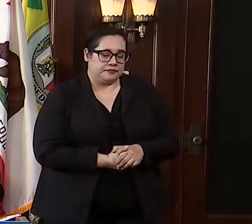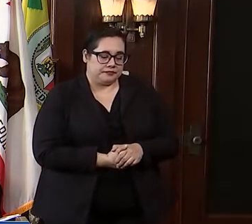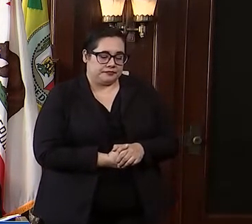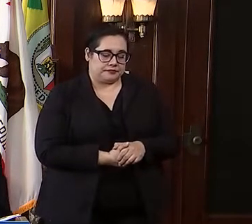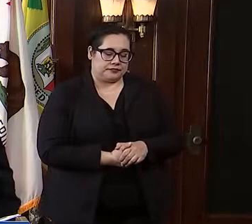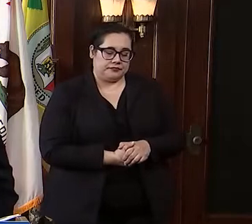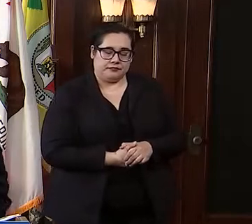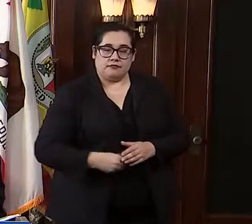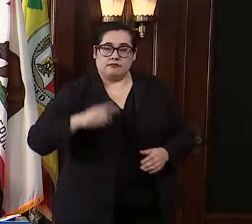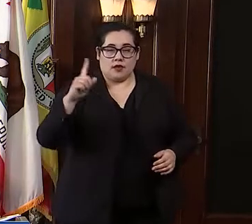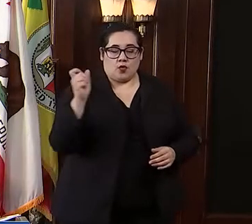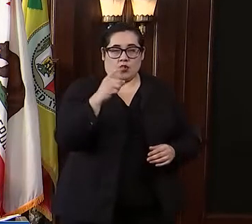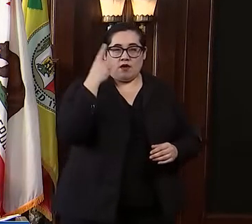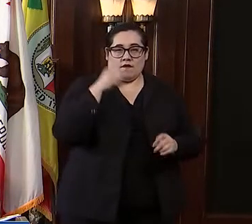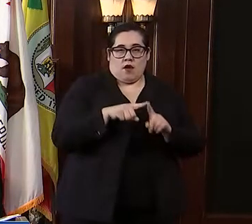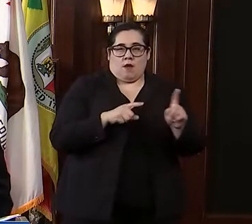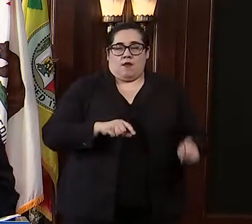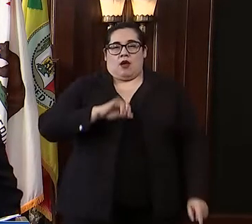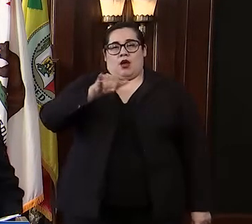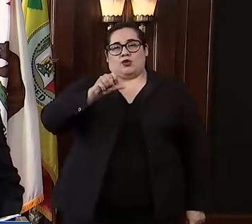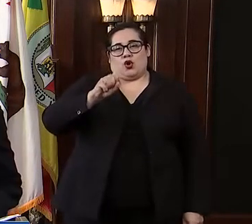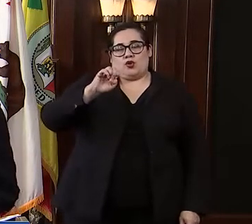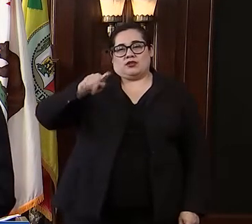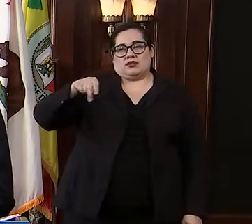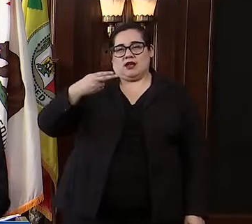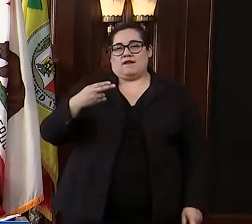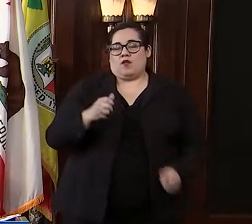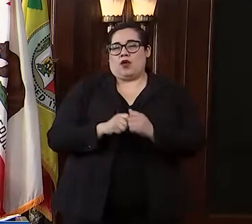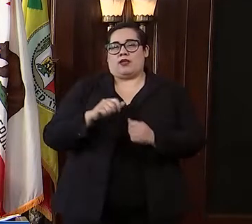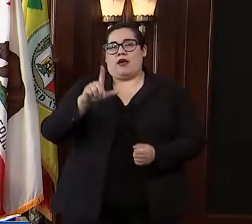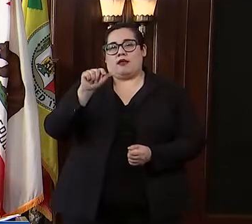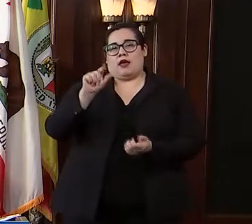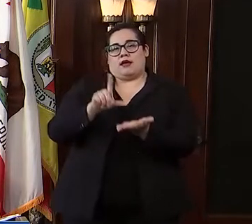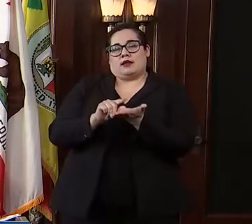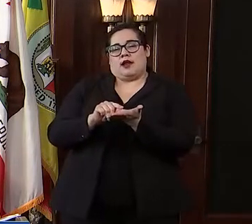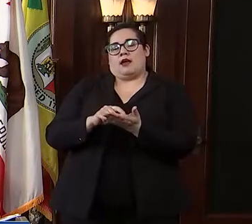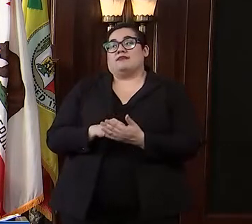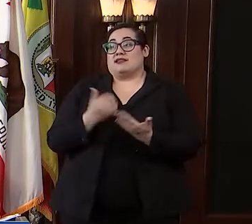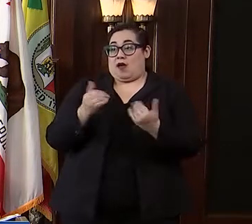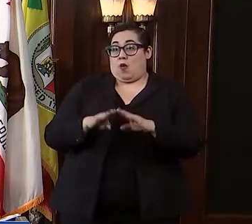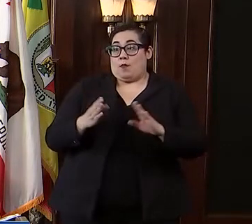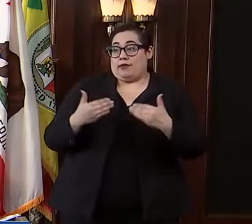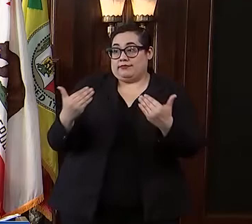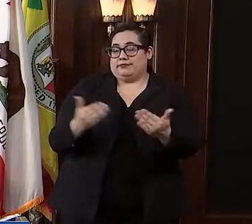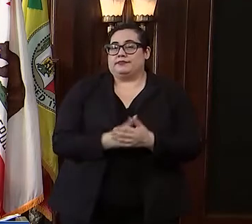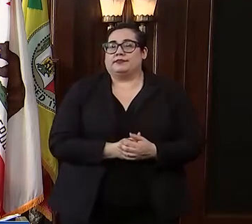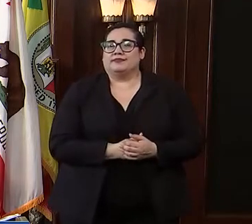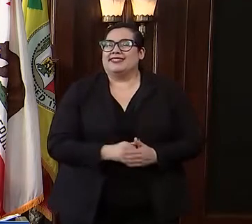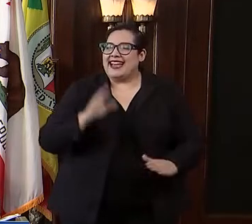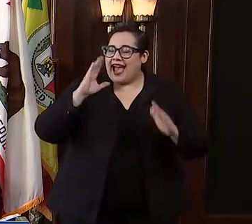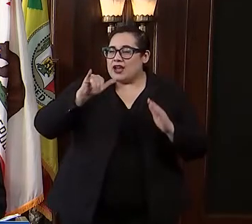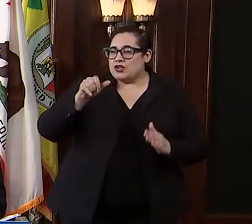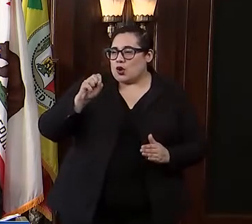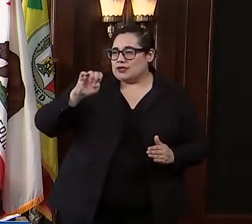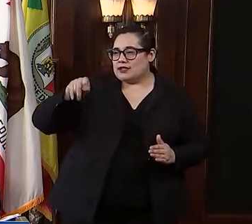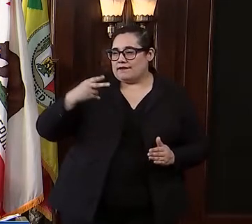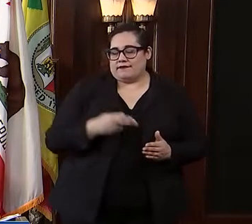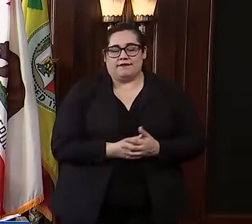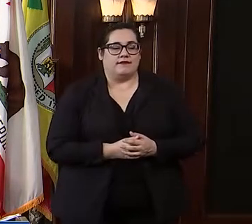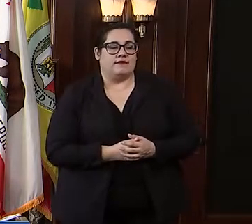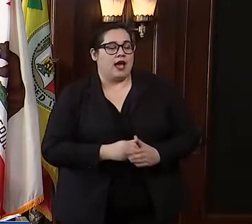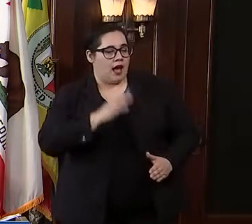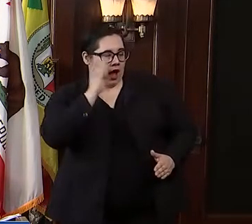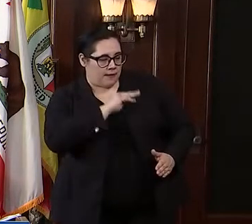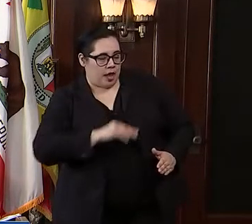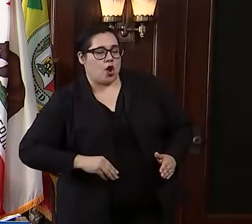We have a question from the line of Joseph Cerna with Los Angeles Times. Your line is now open. Hi, Joseph. Hi,